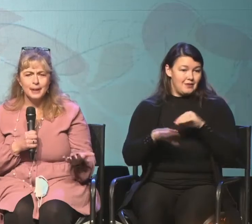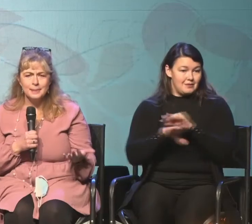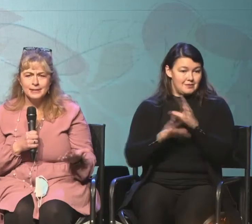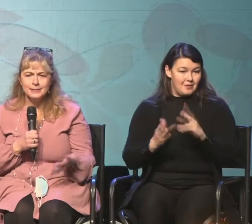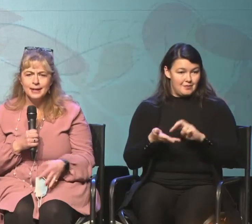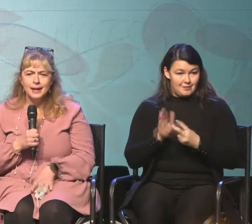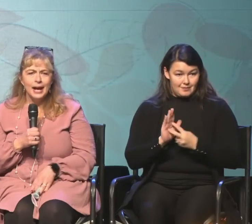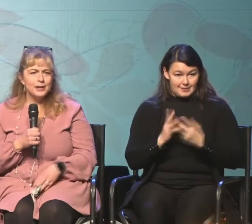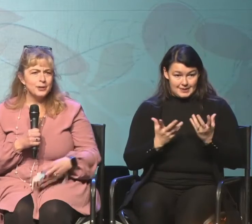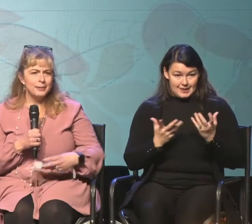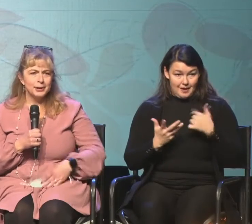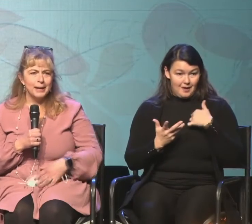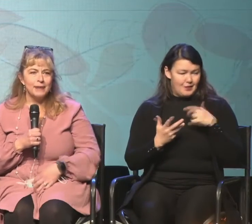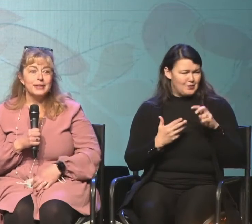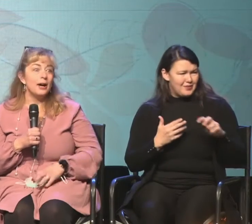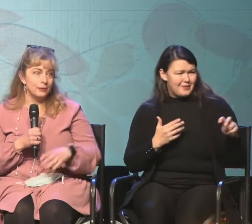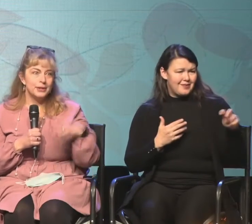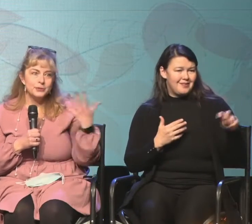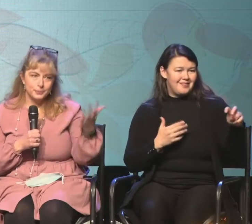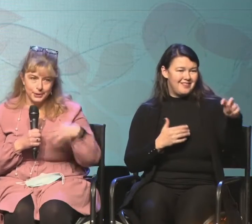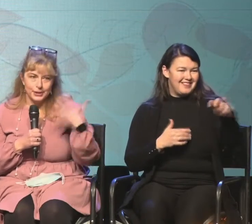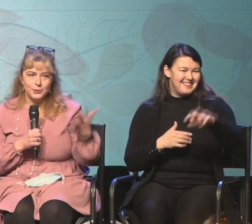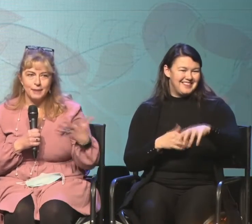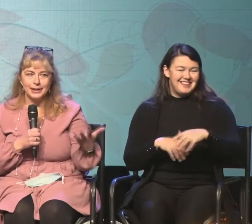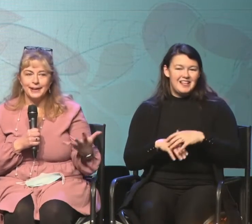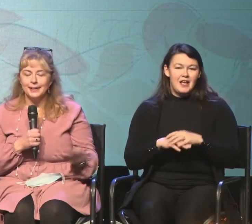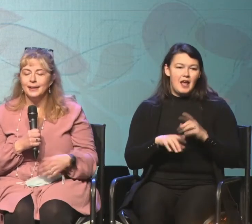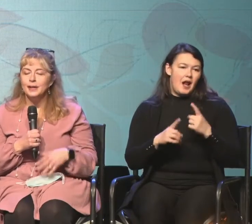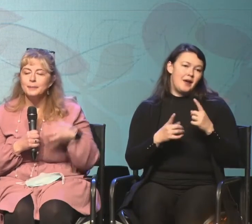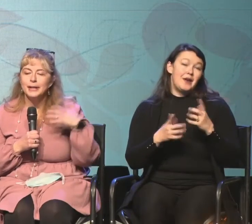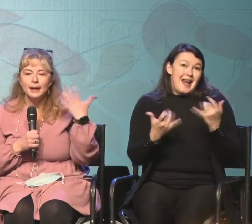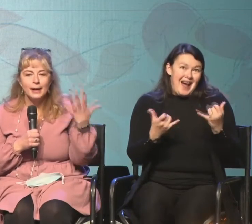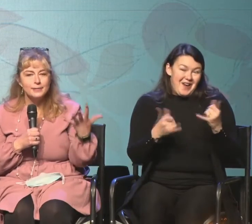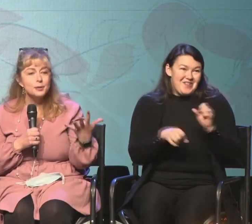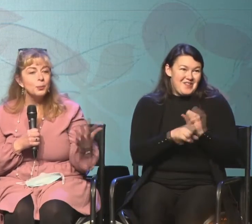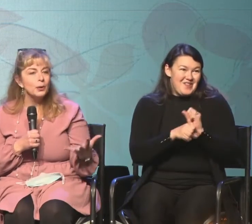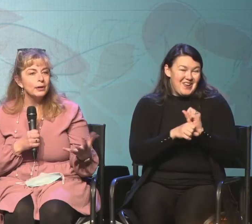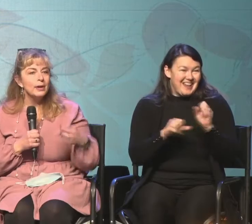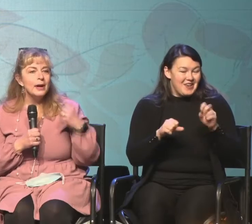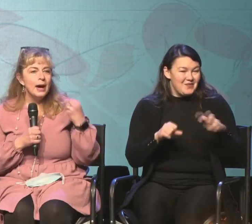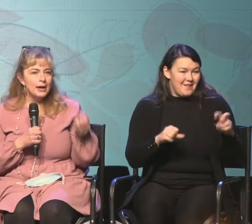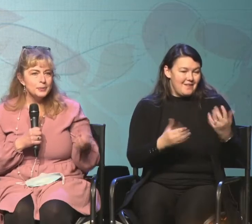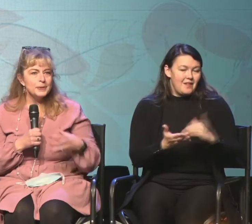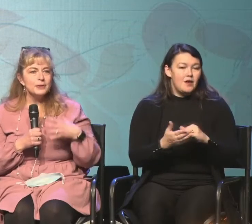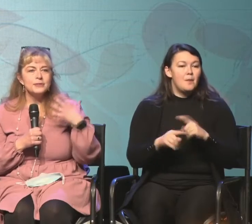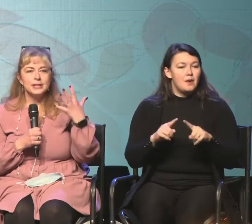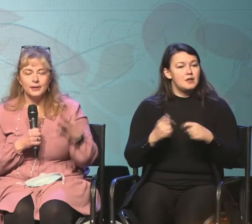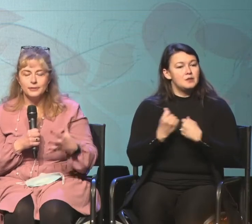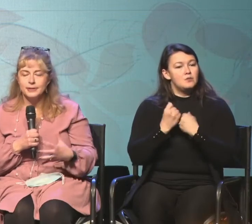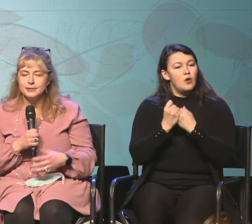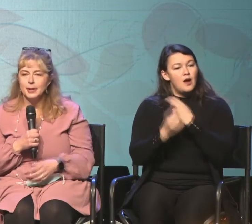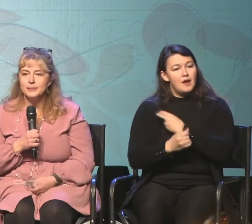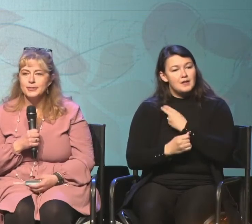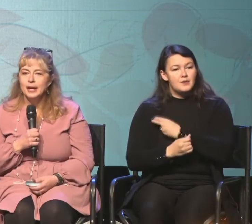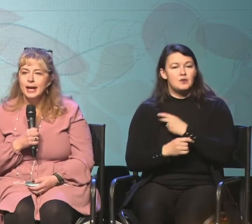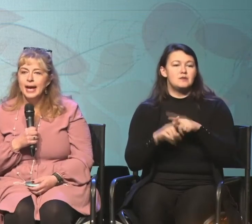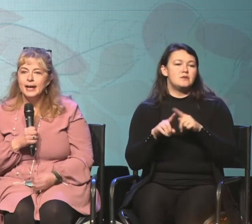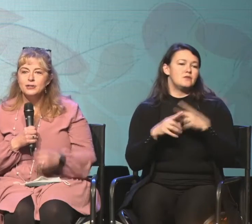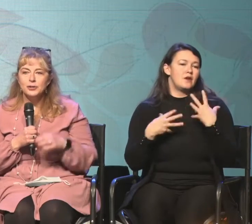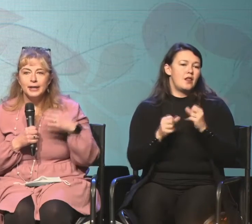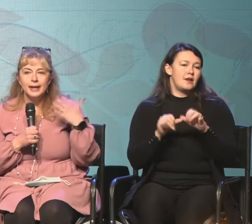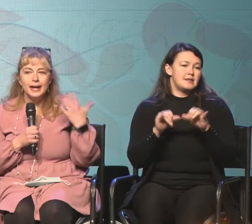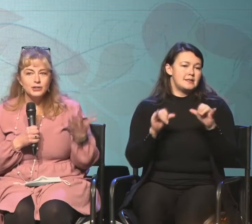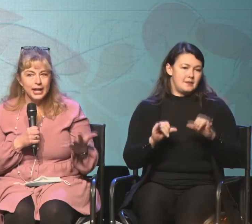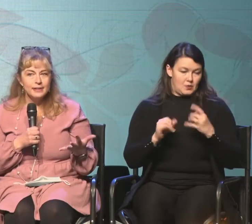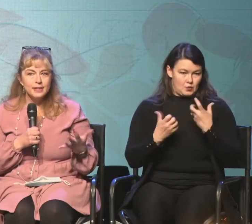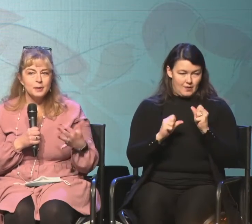basically that means I travel around now that we can travel again, but I support hospitals and health systems and